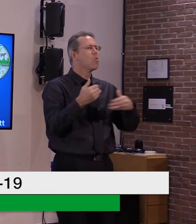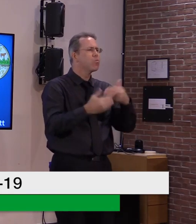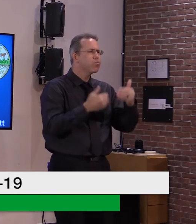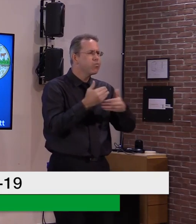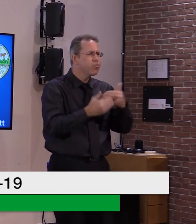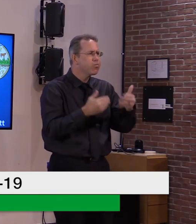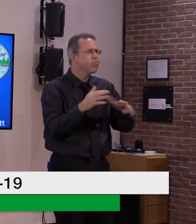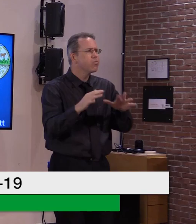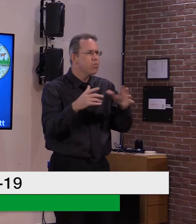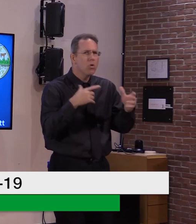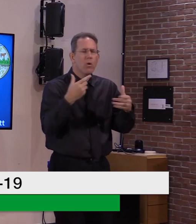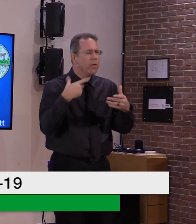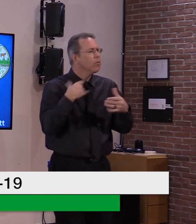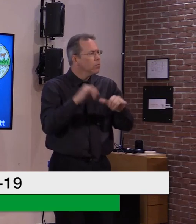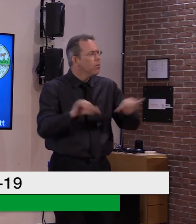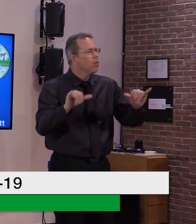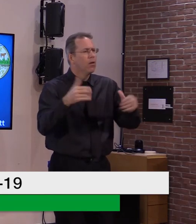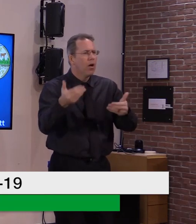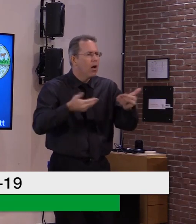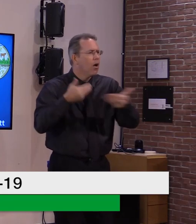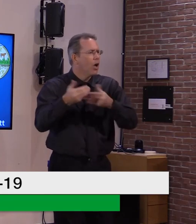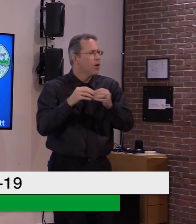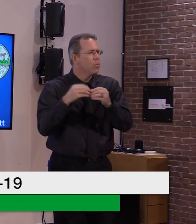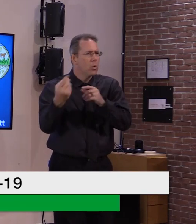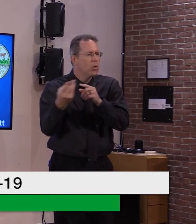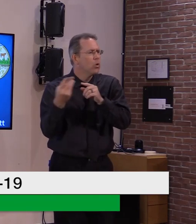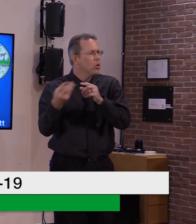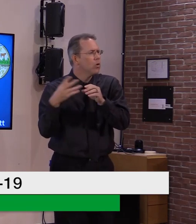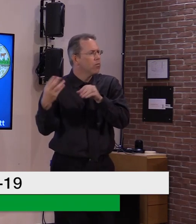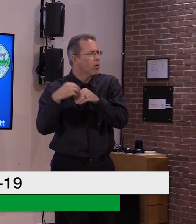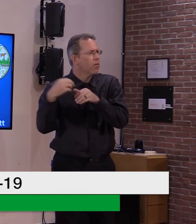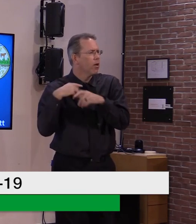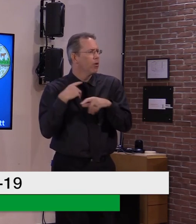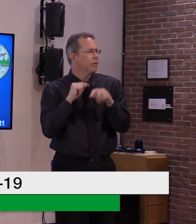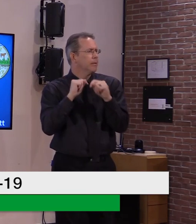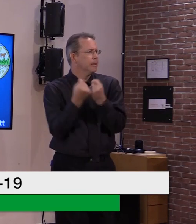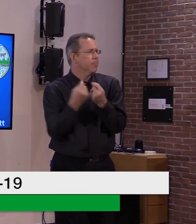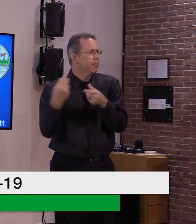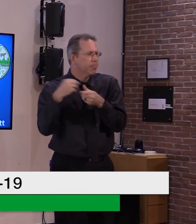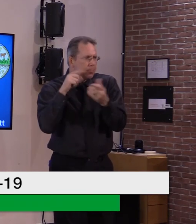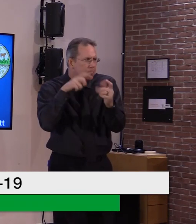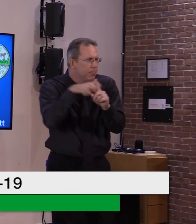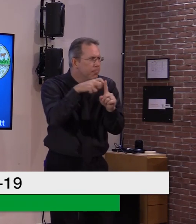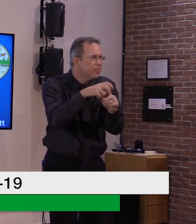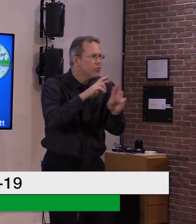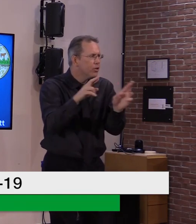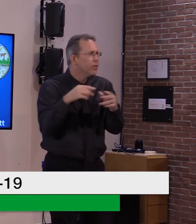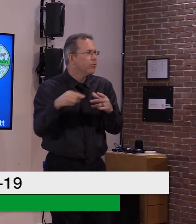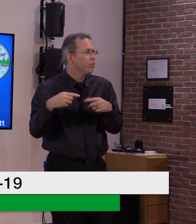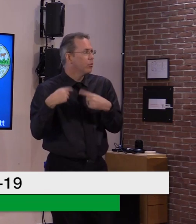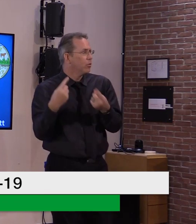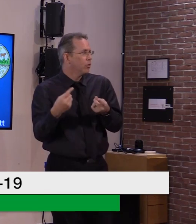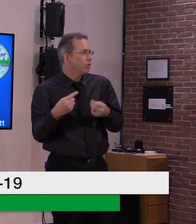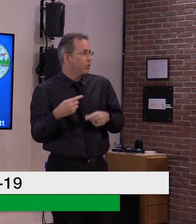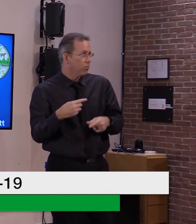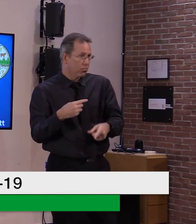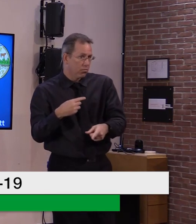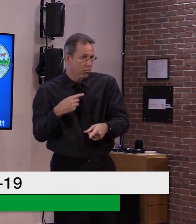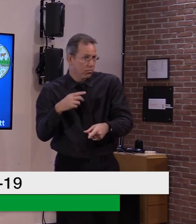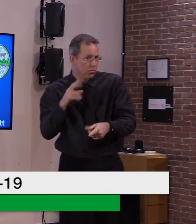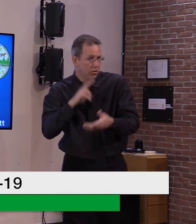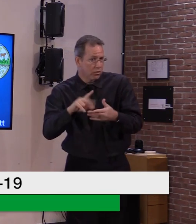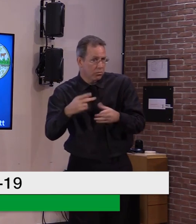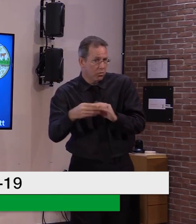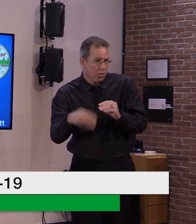smith sure governor you uh you hit the nail on the head here we expect that we'll be up